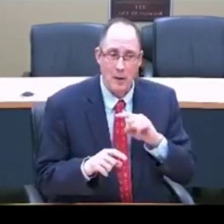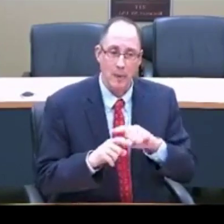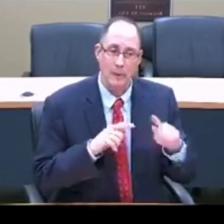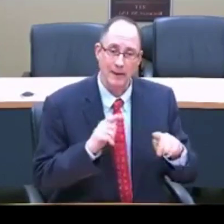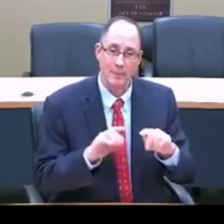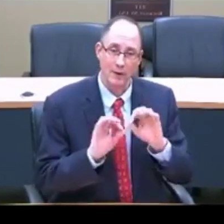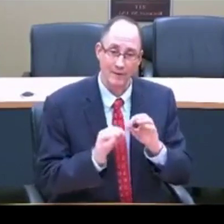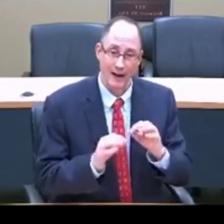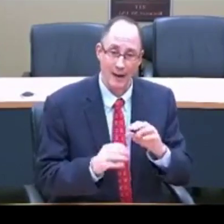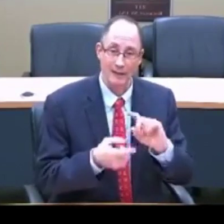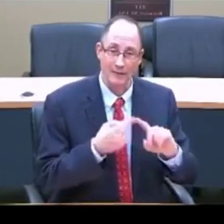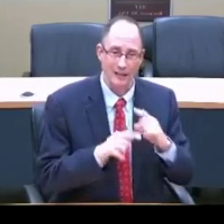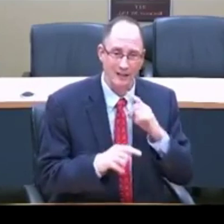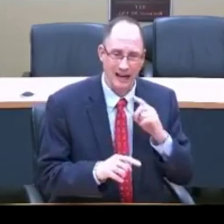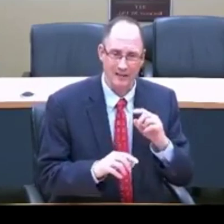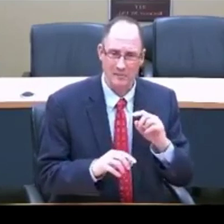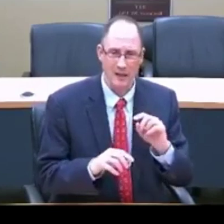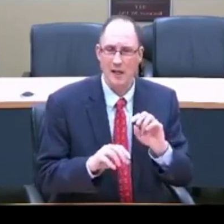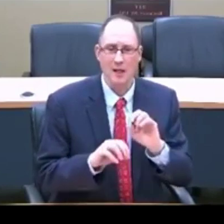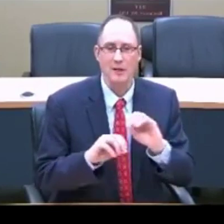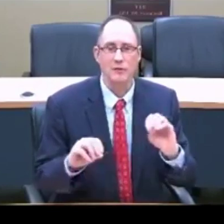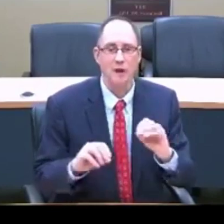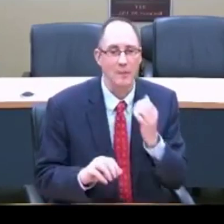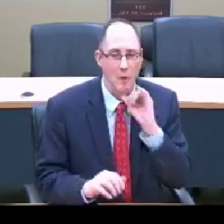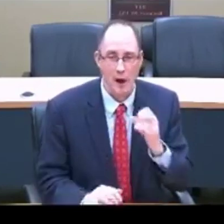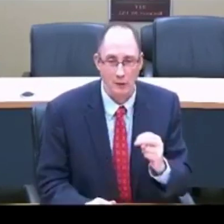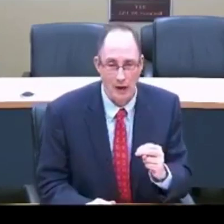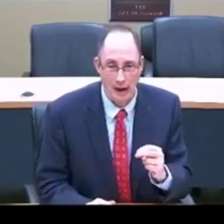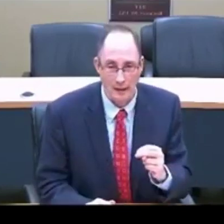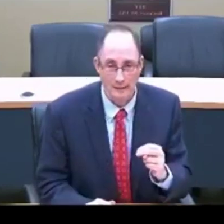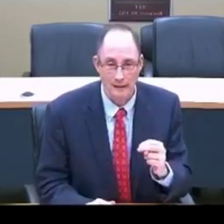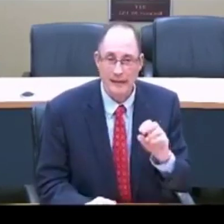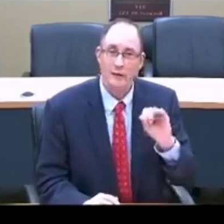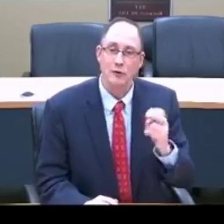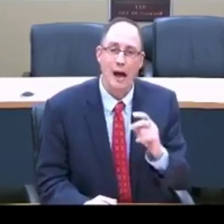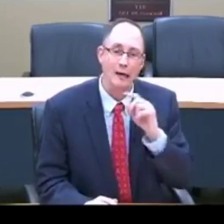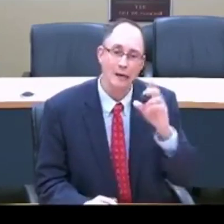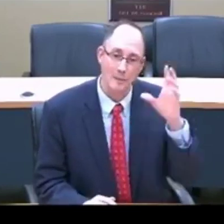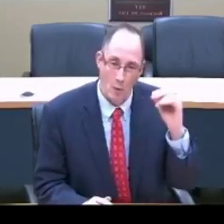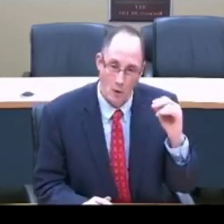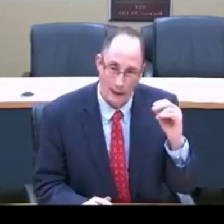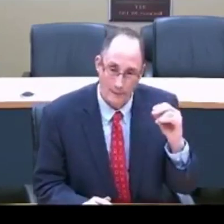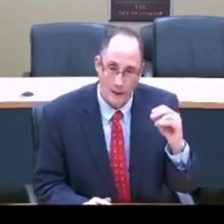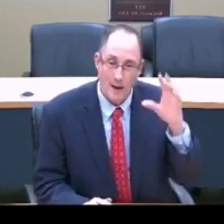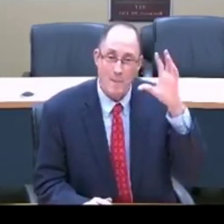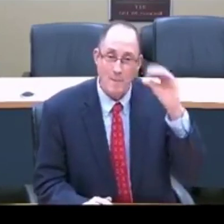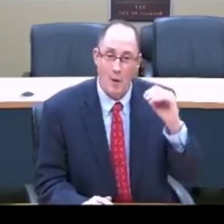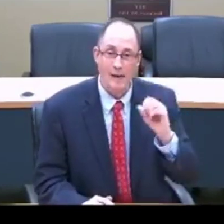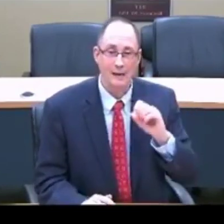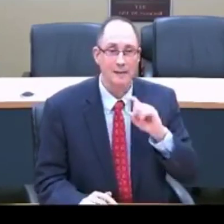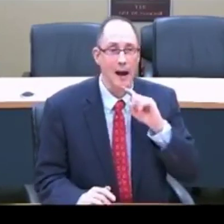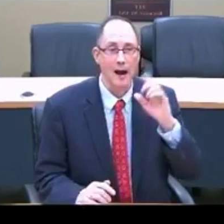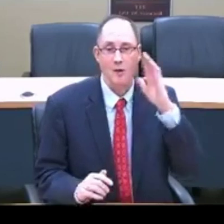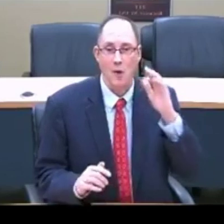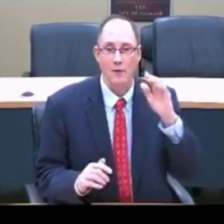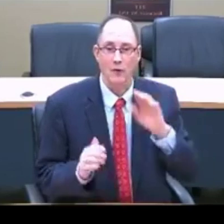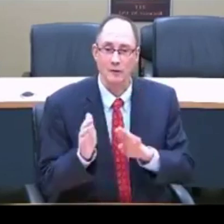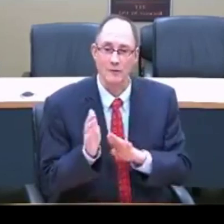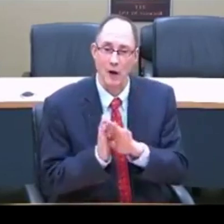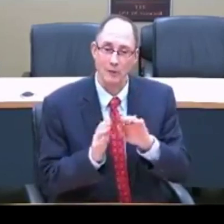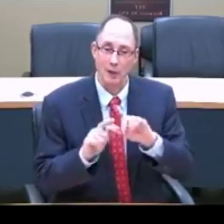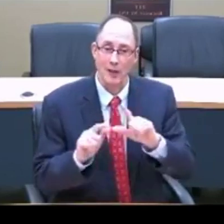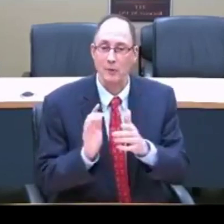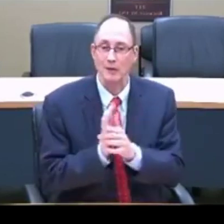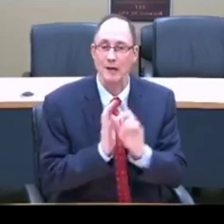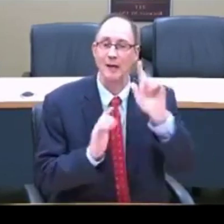but people in the families and friends saying, there's nothing wrong with John. John is a boy. Boys are known for a